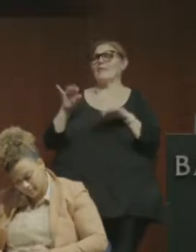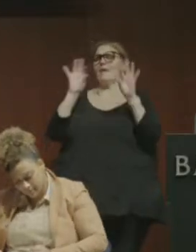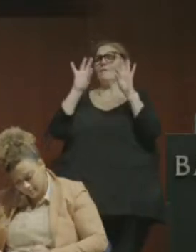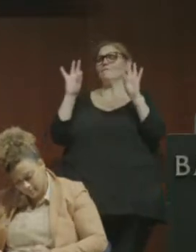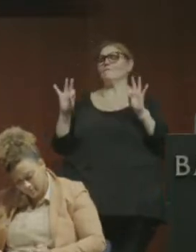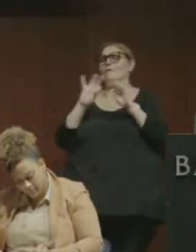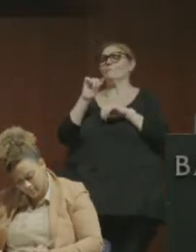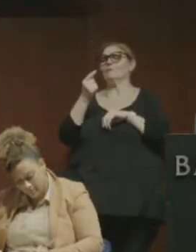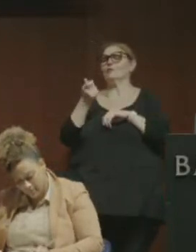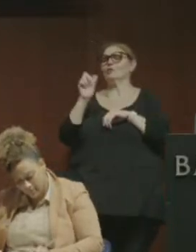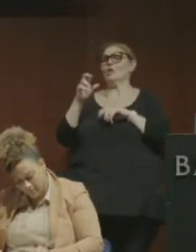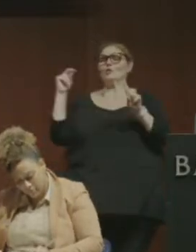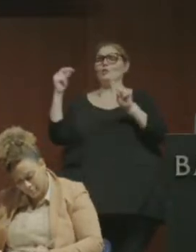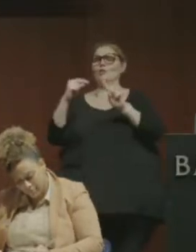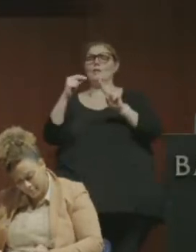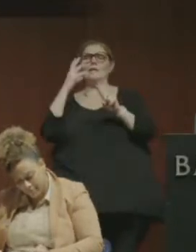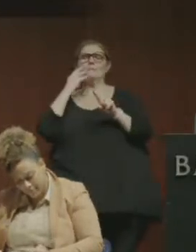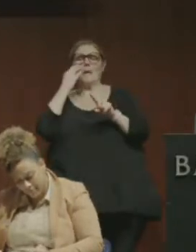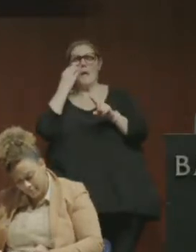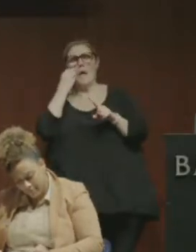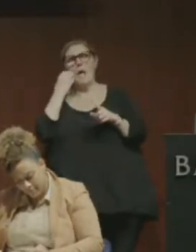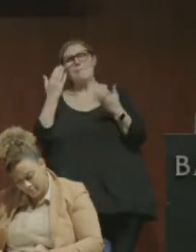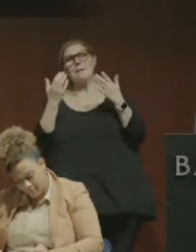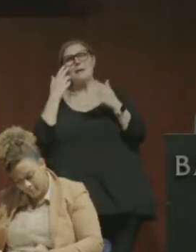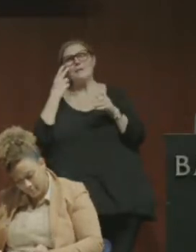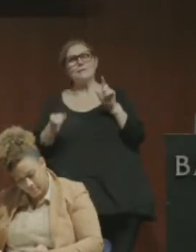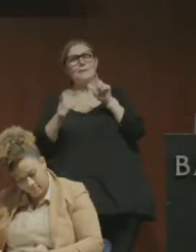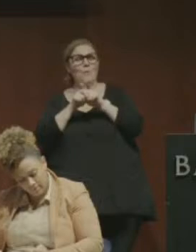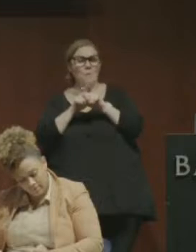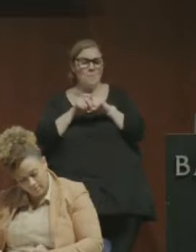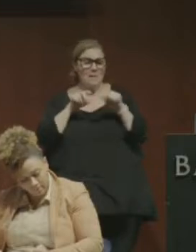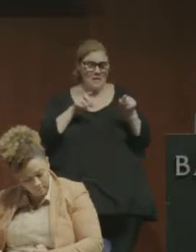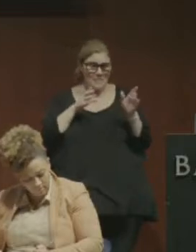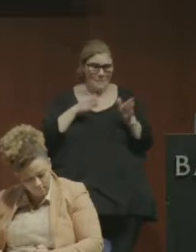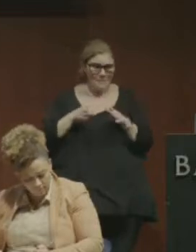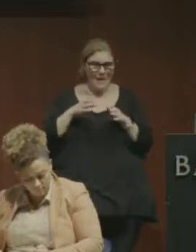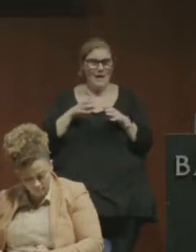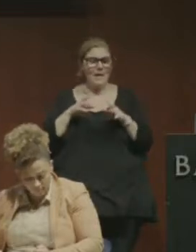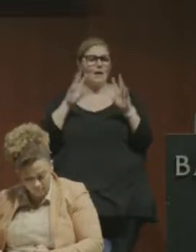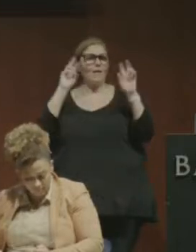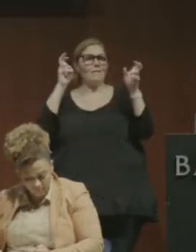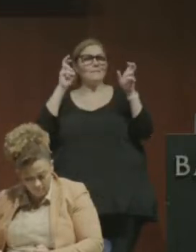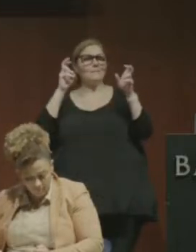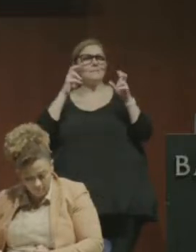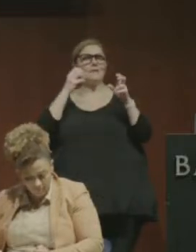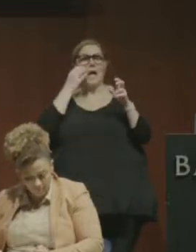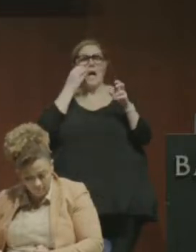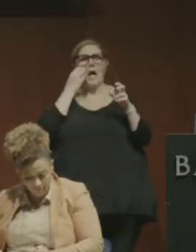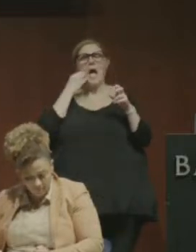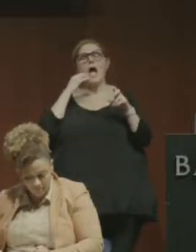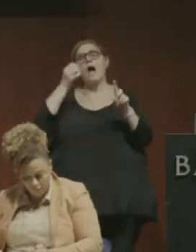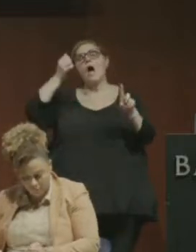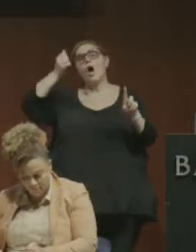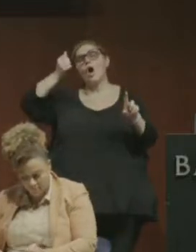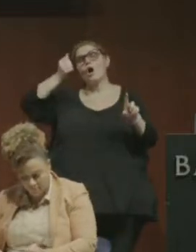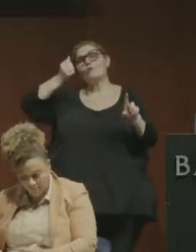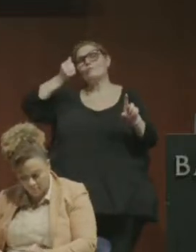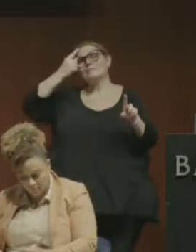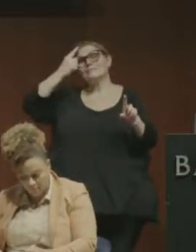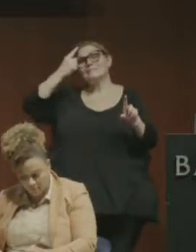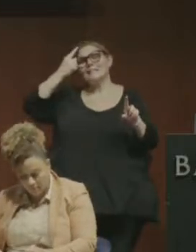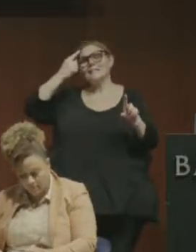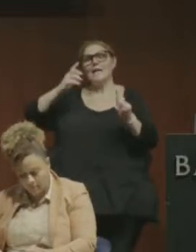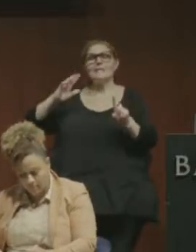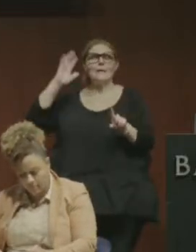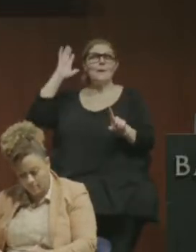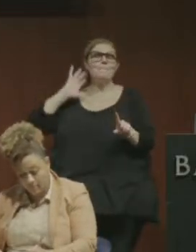gendered experiences might likely appear within the plan, within the context of understanding them as a